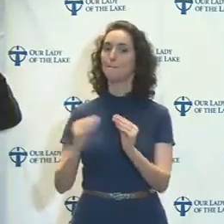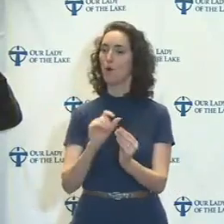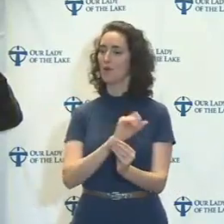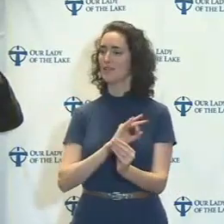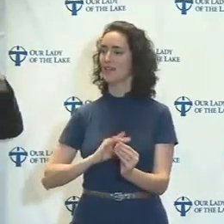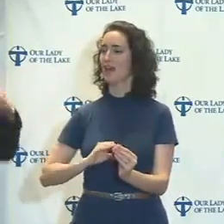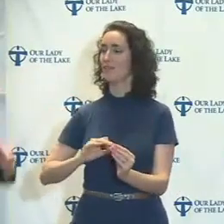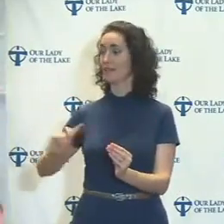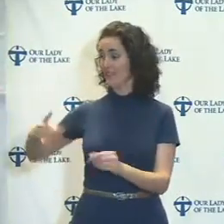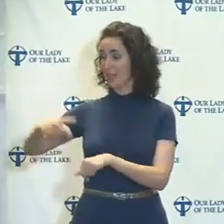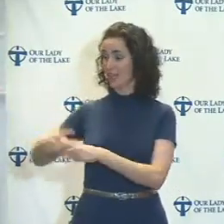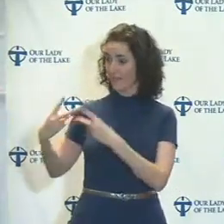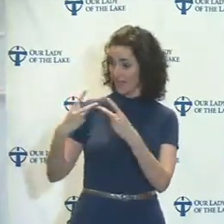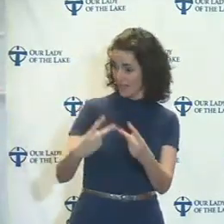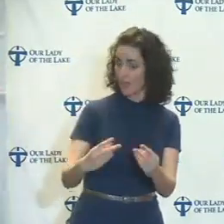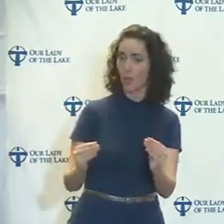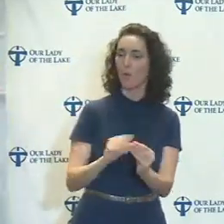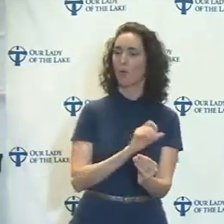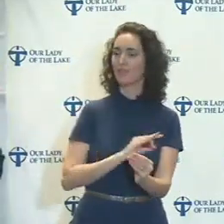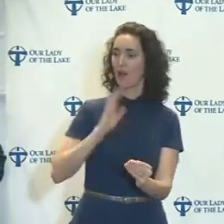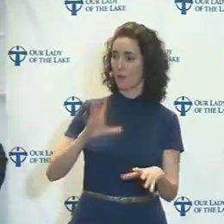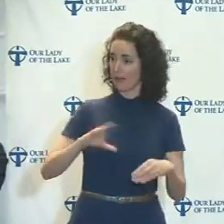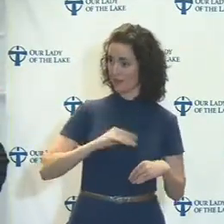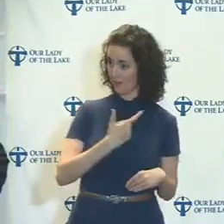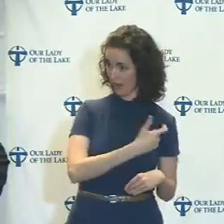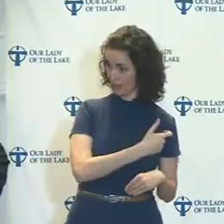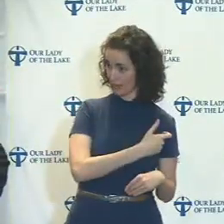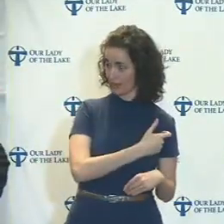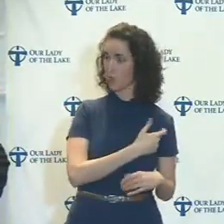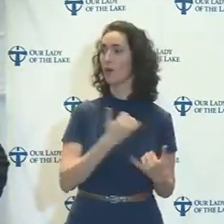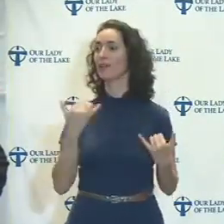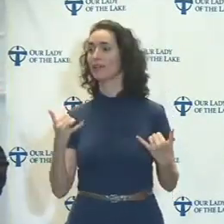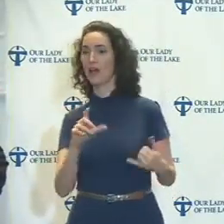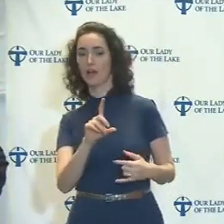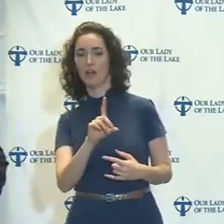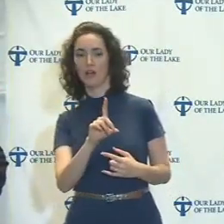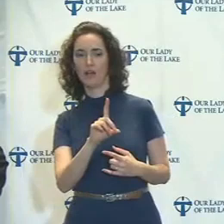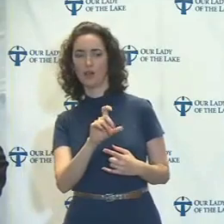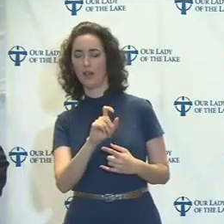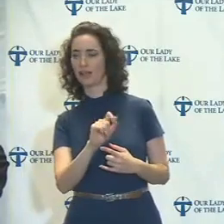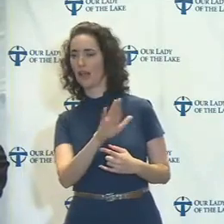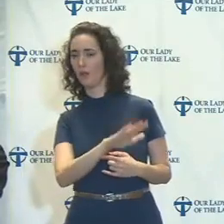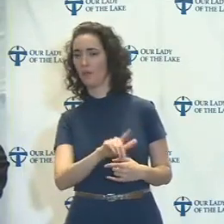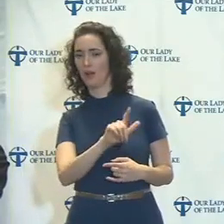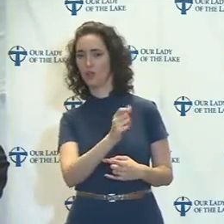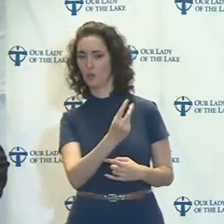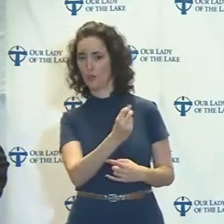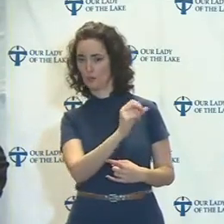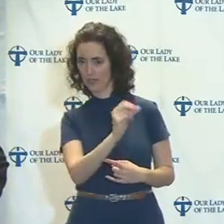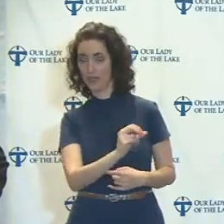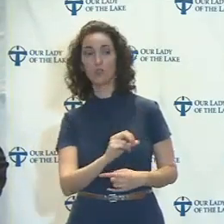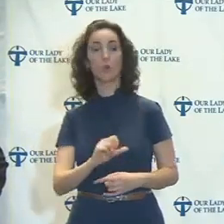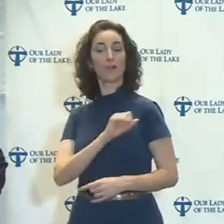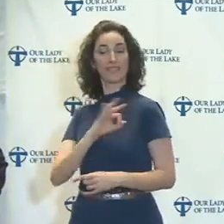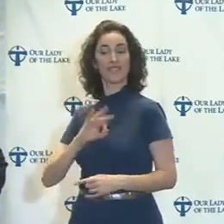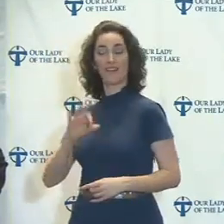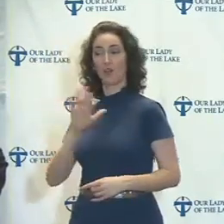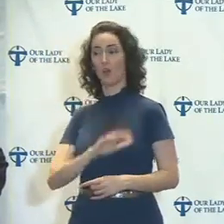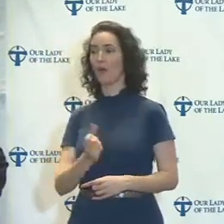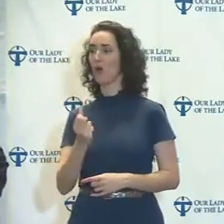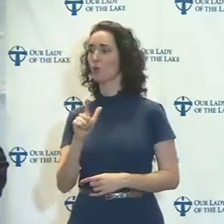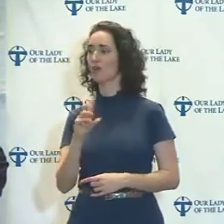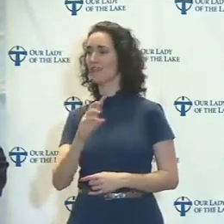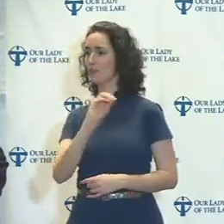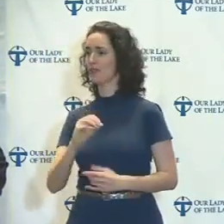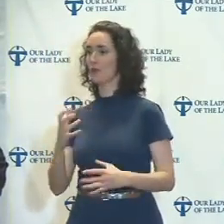on the second visit, and that delta so far is 12%. So 26% of staff received the vaccine on the first